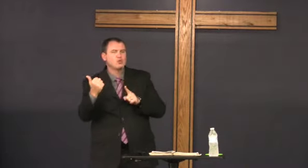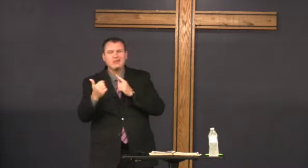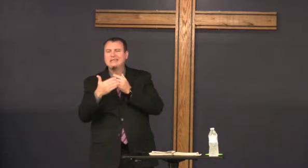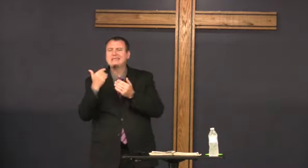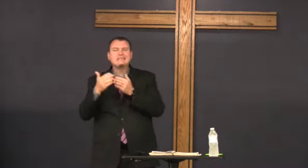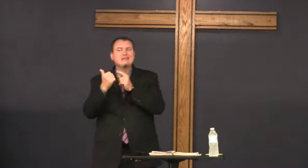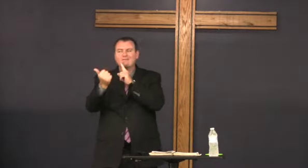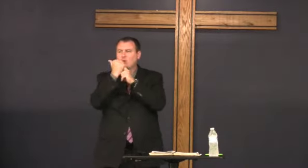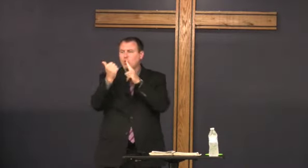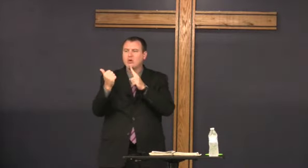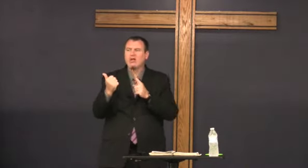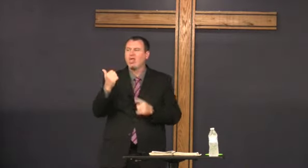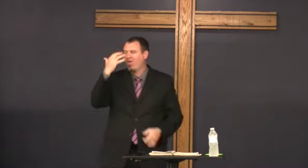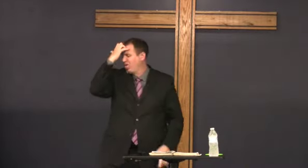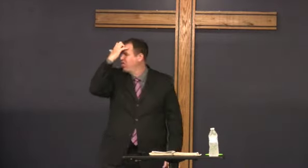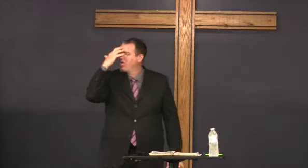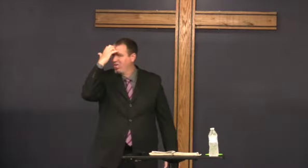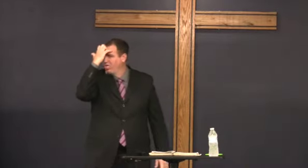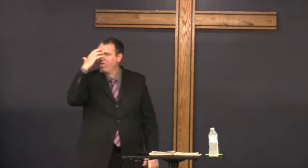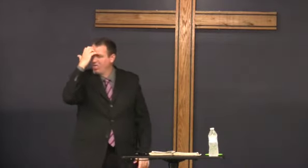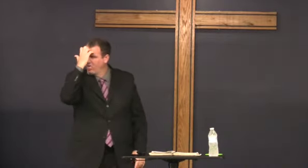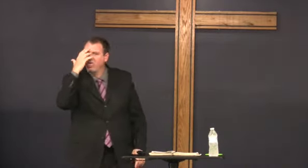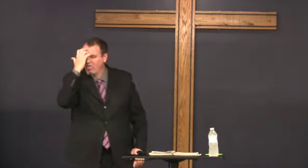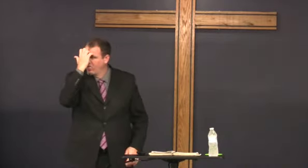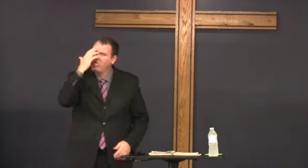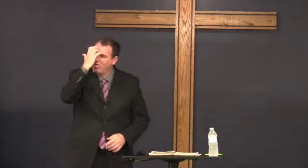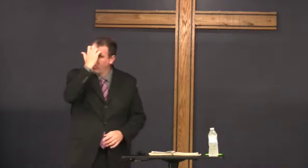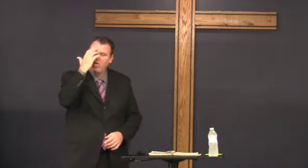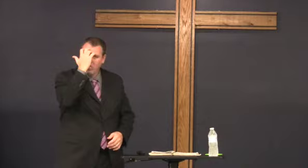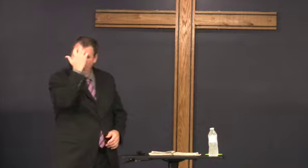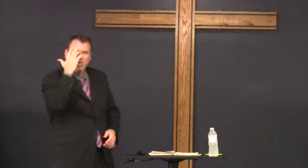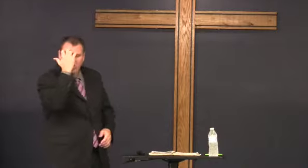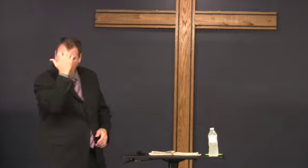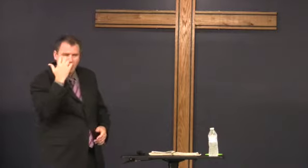easily fooled. I'm easily deceived. I'm